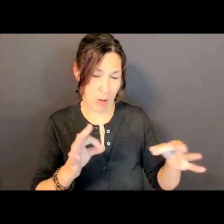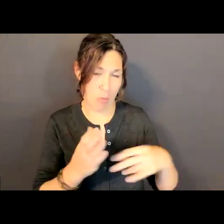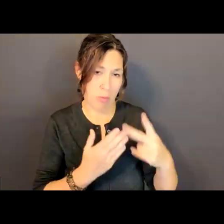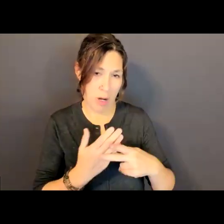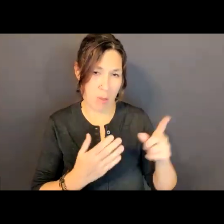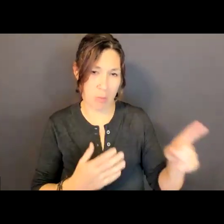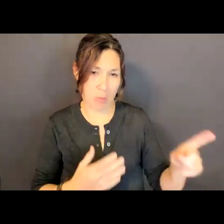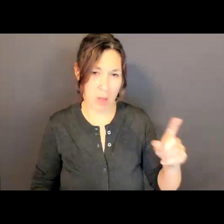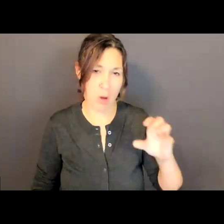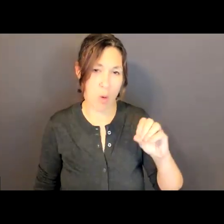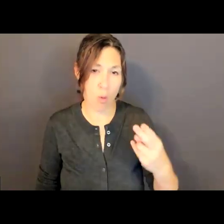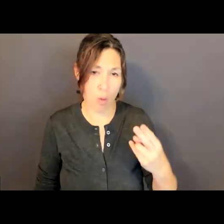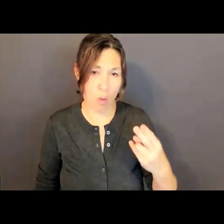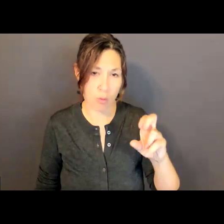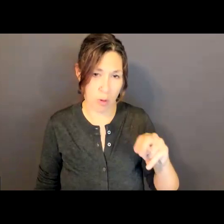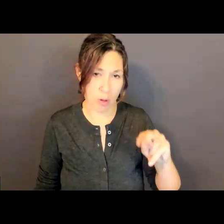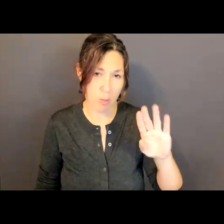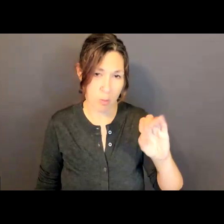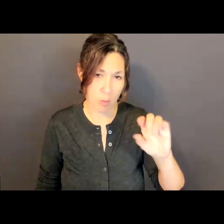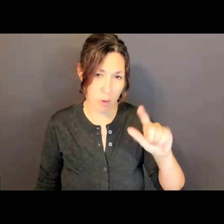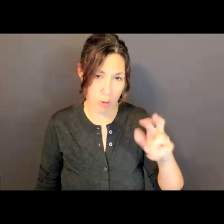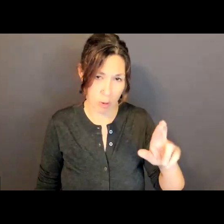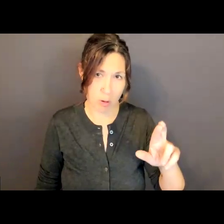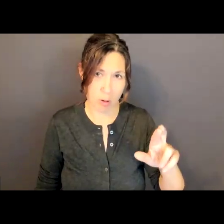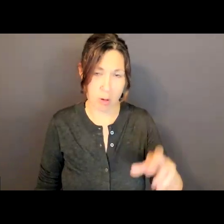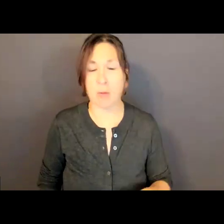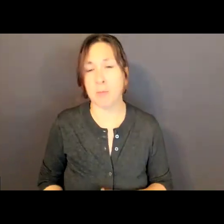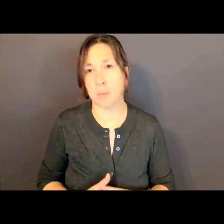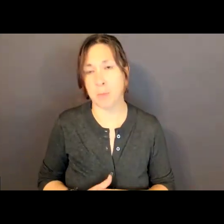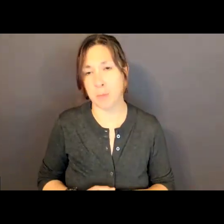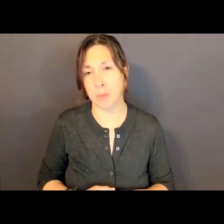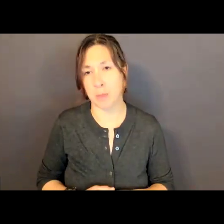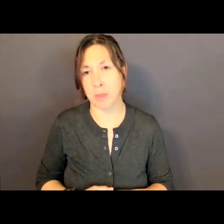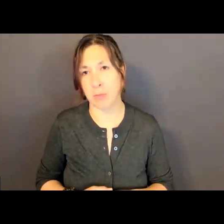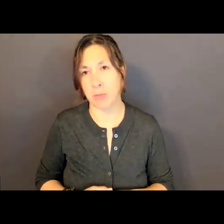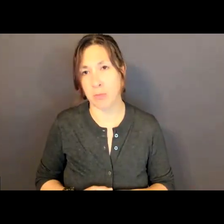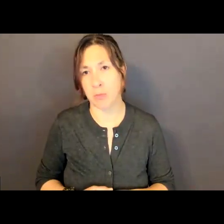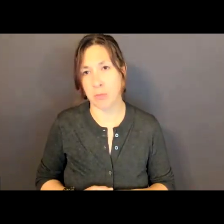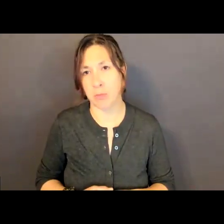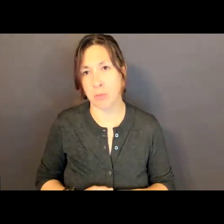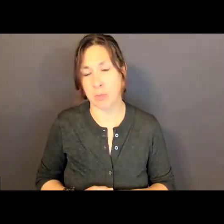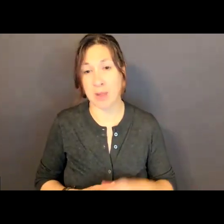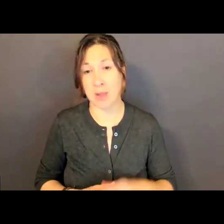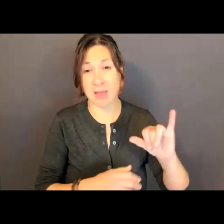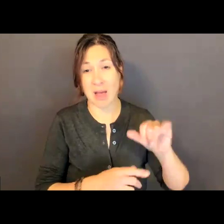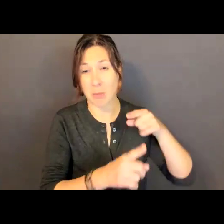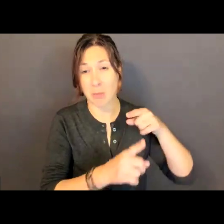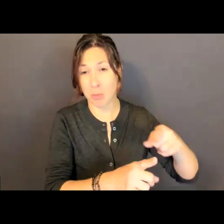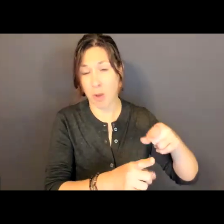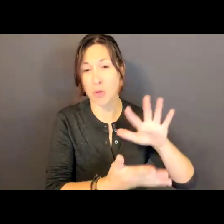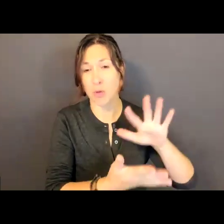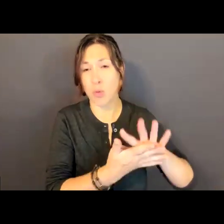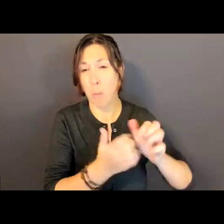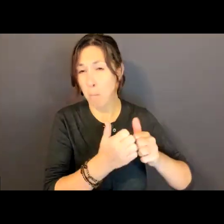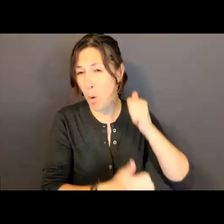is the more majority population in this particular school is Haitian